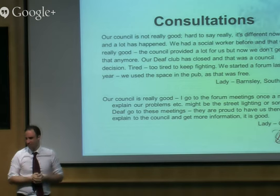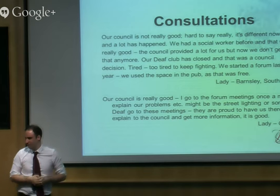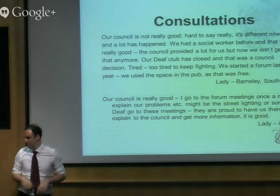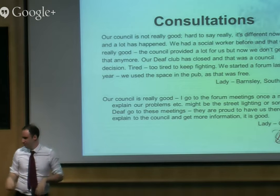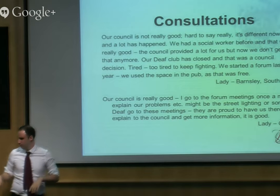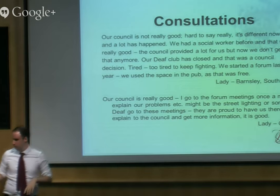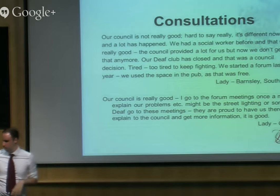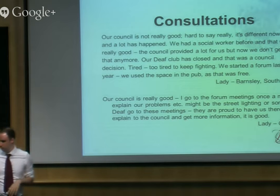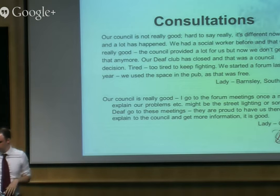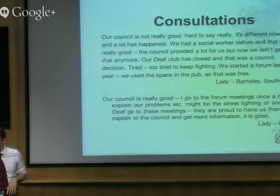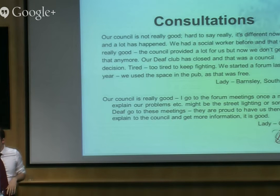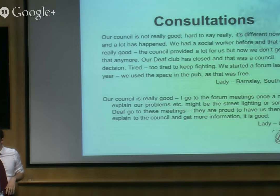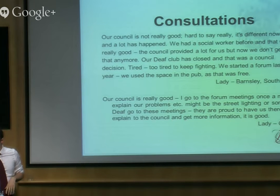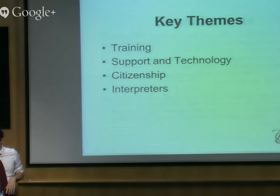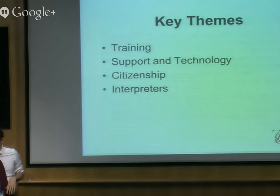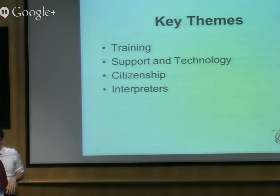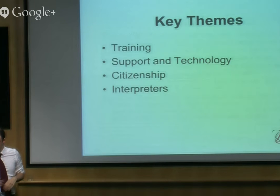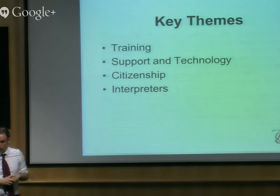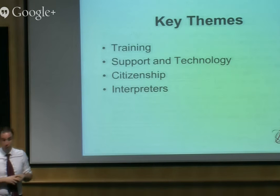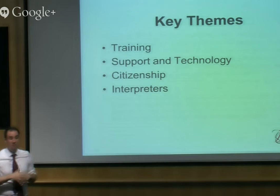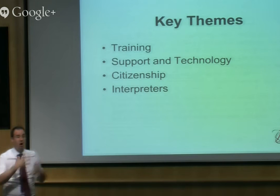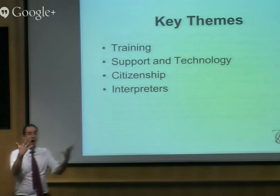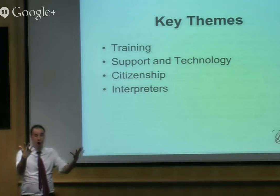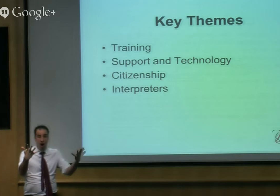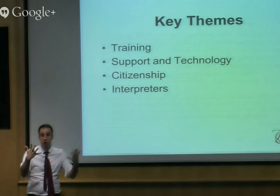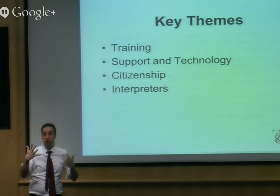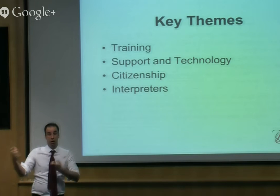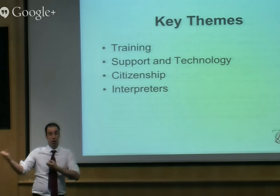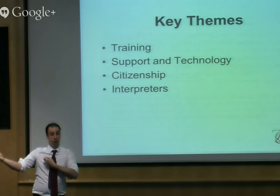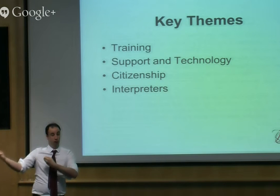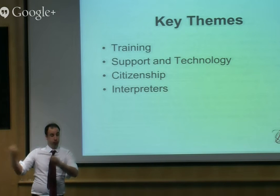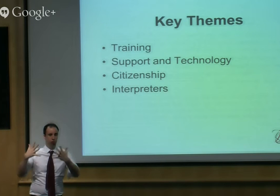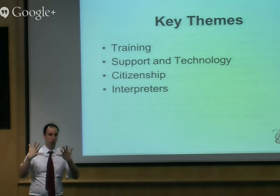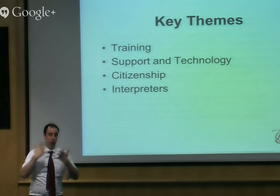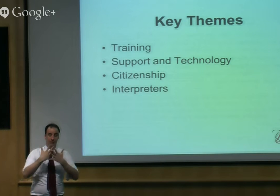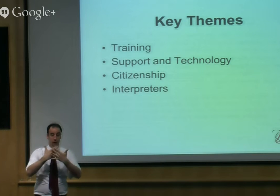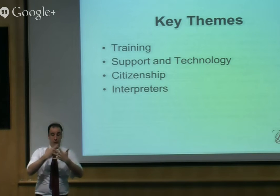services. So it's really interesting to see, you know, from the good to the bad.